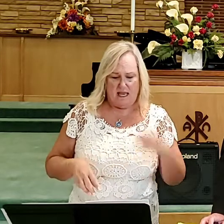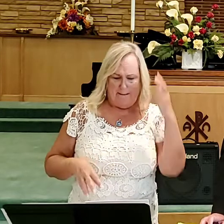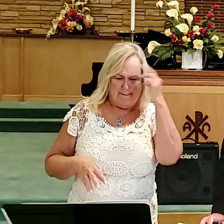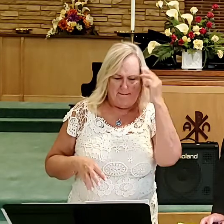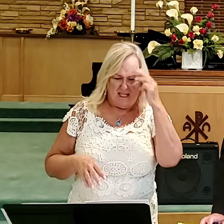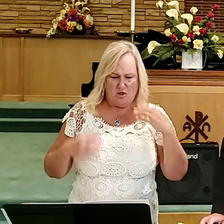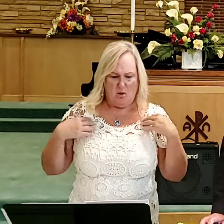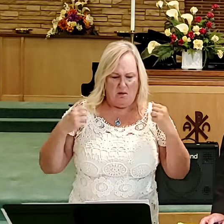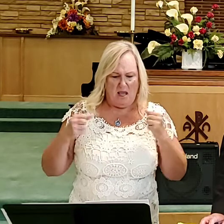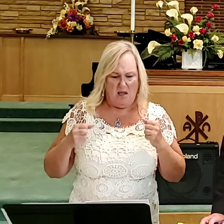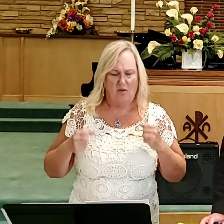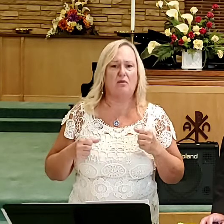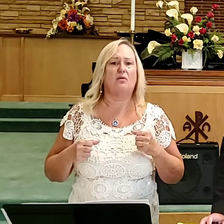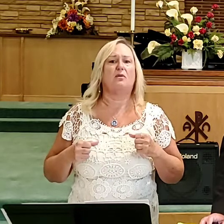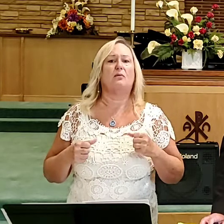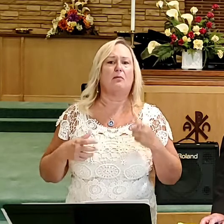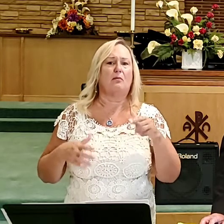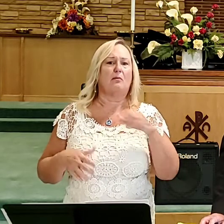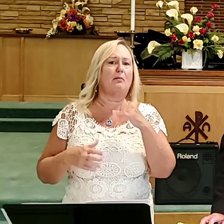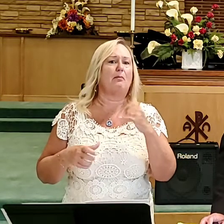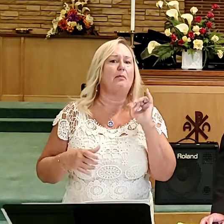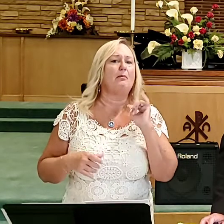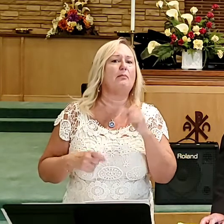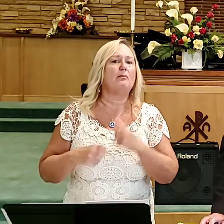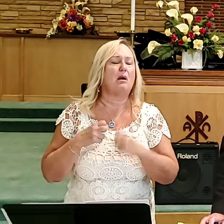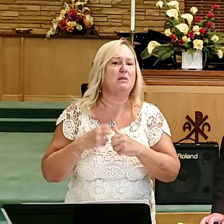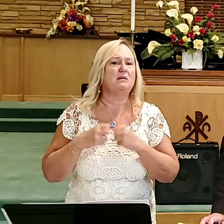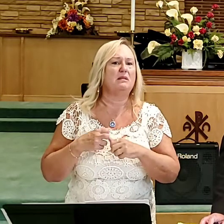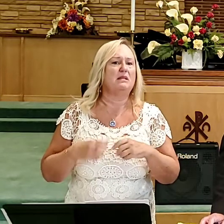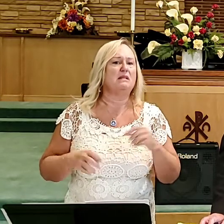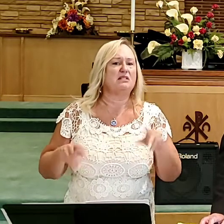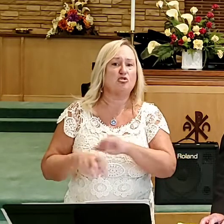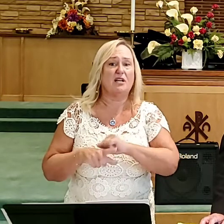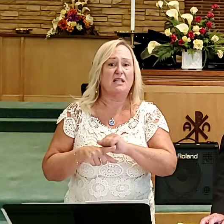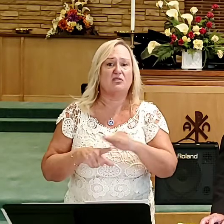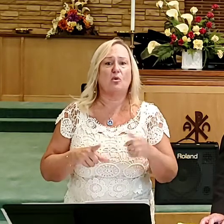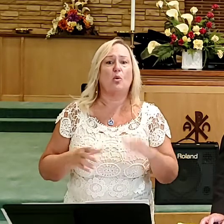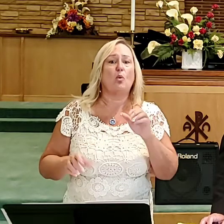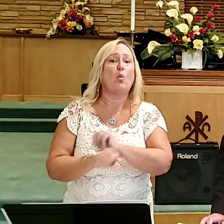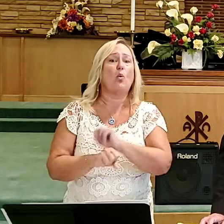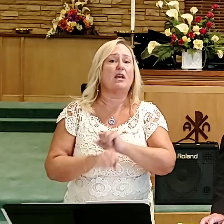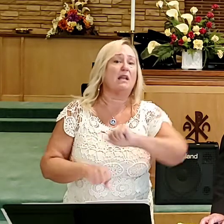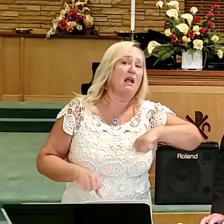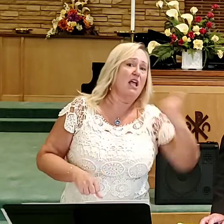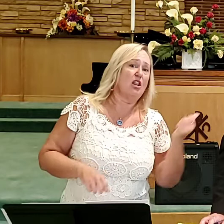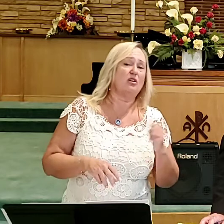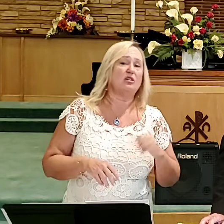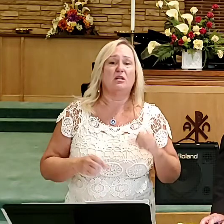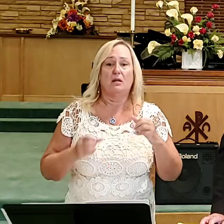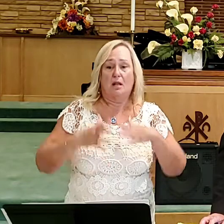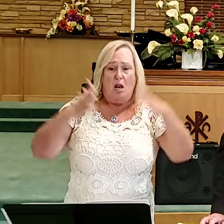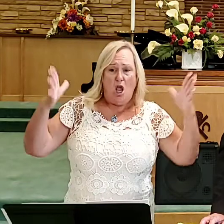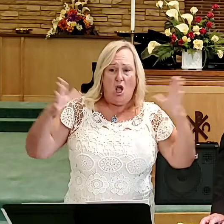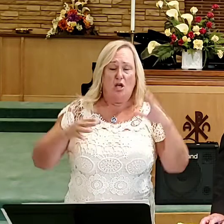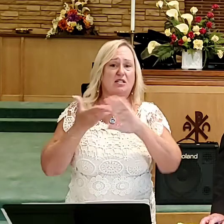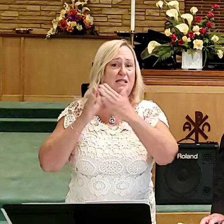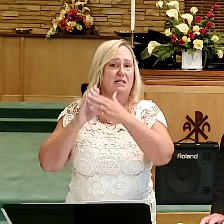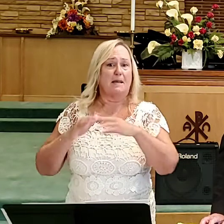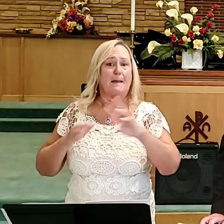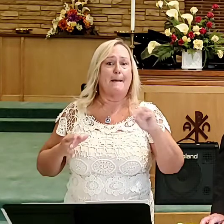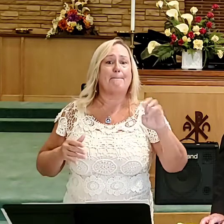health crisis involved. This training has worked in many other large cities. In